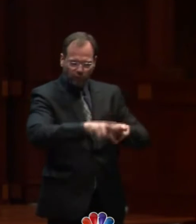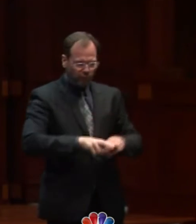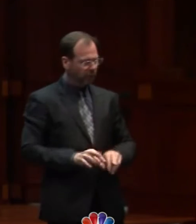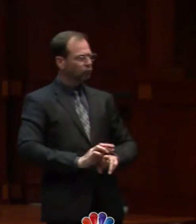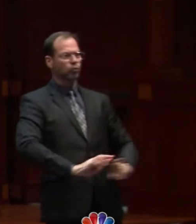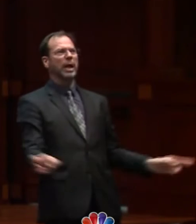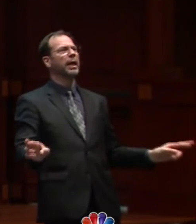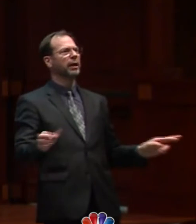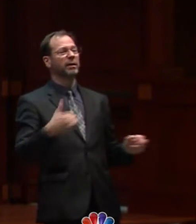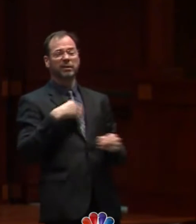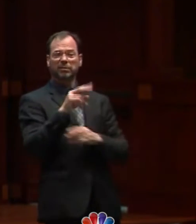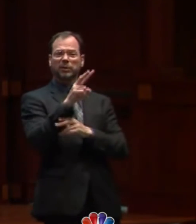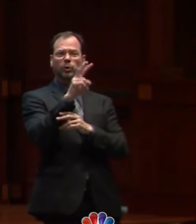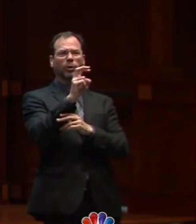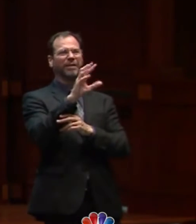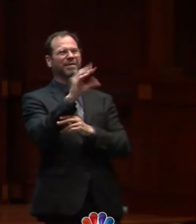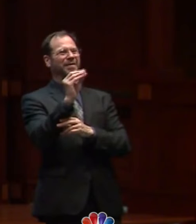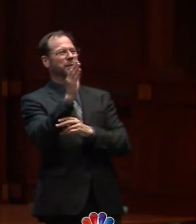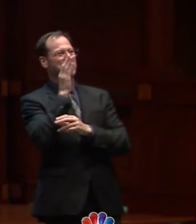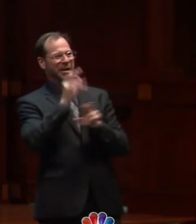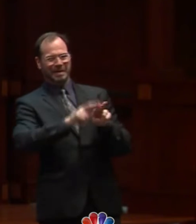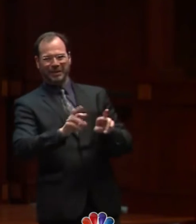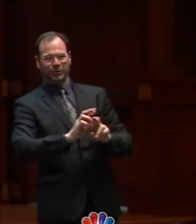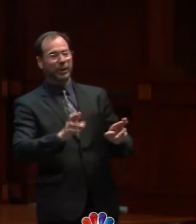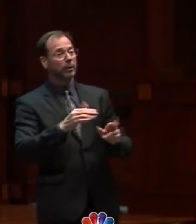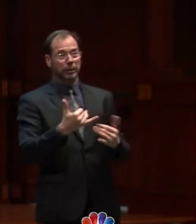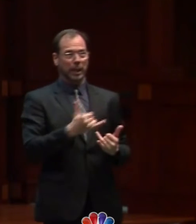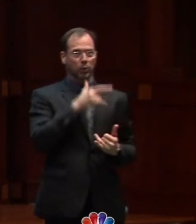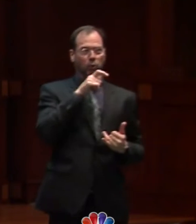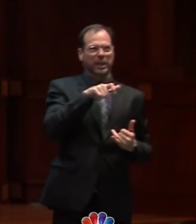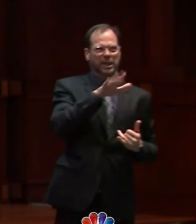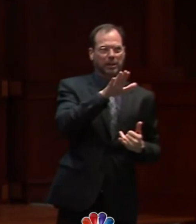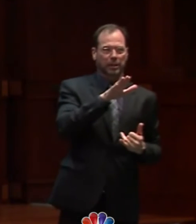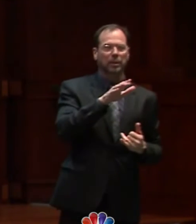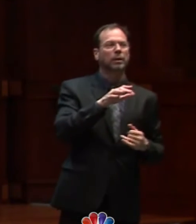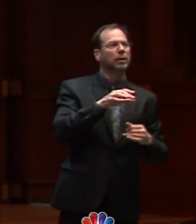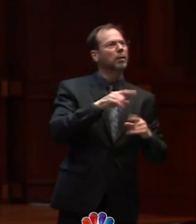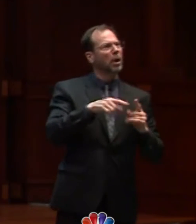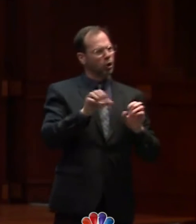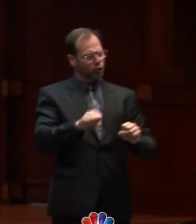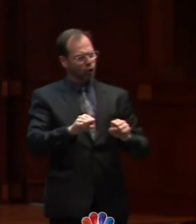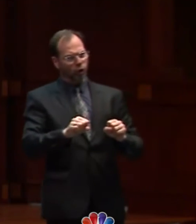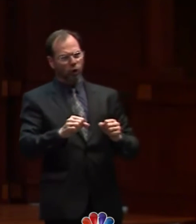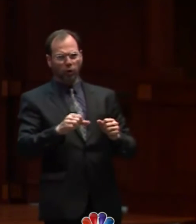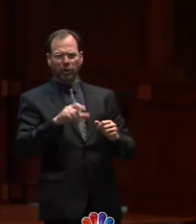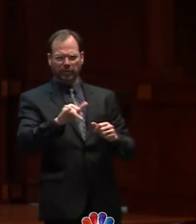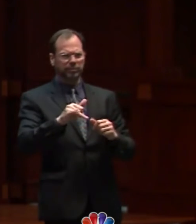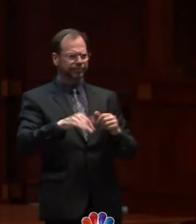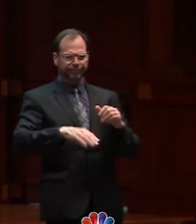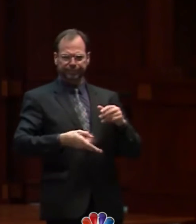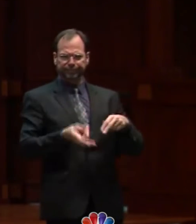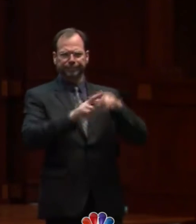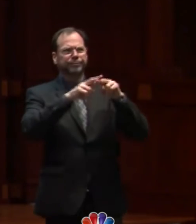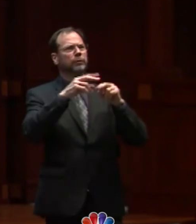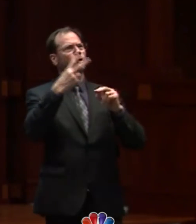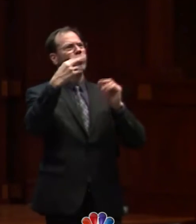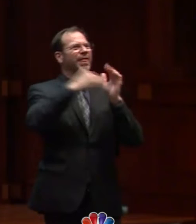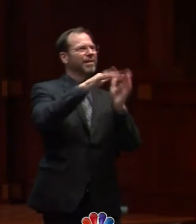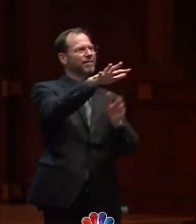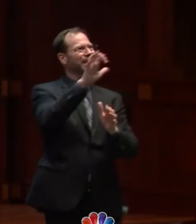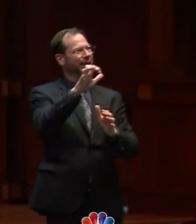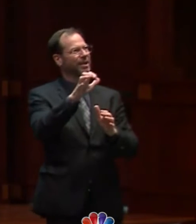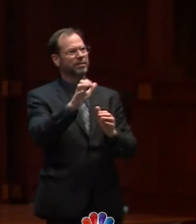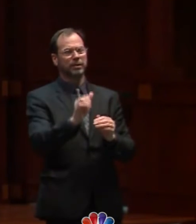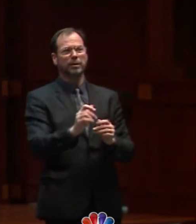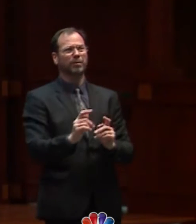capable of having 250 beds in there, even though it's not needed right now, with the capacity to expand that facility up to 2,500 beds